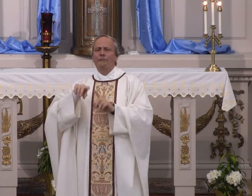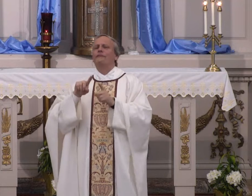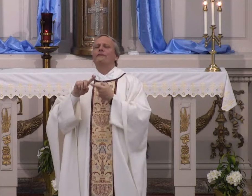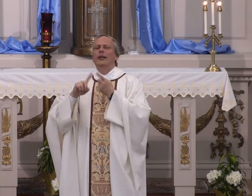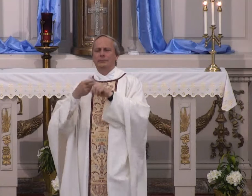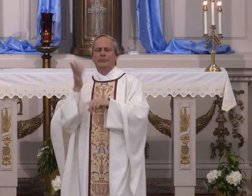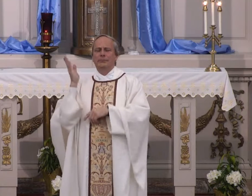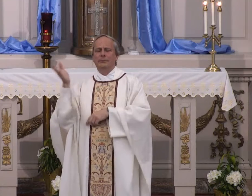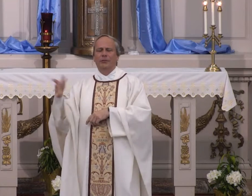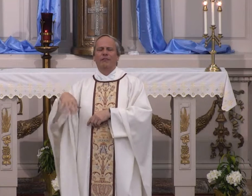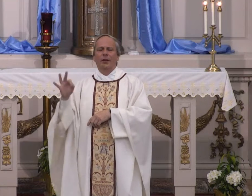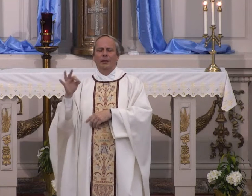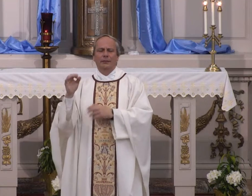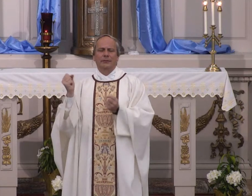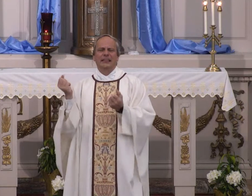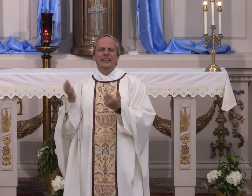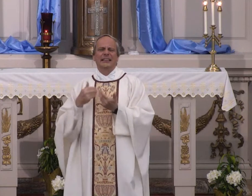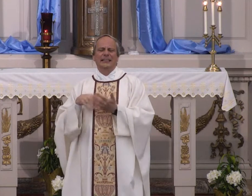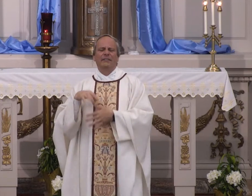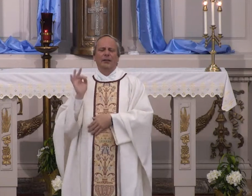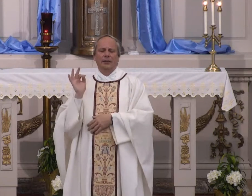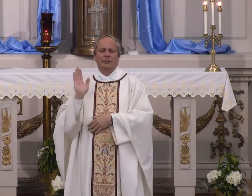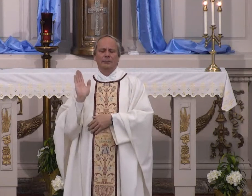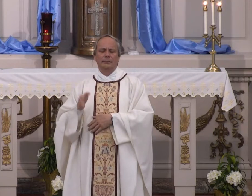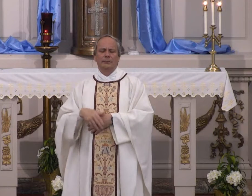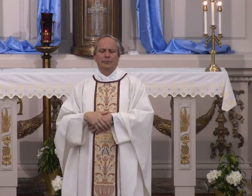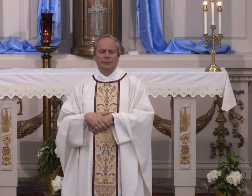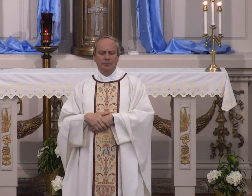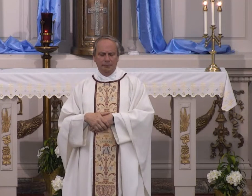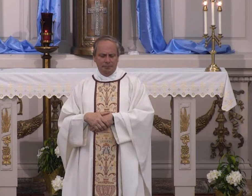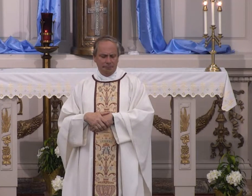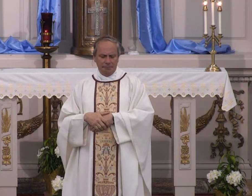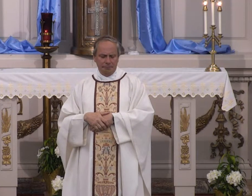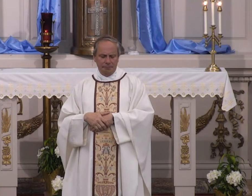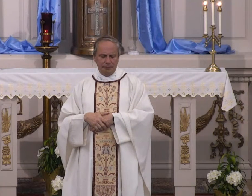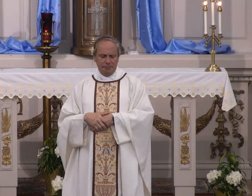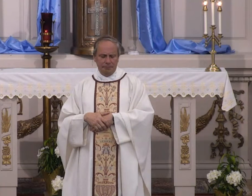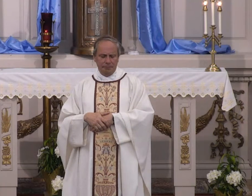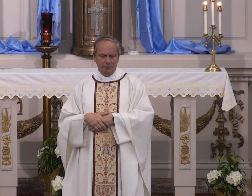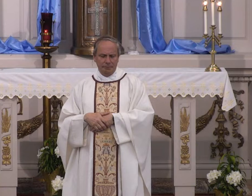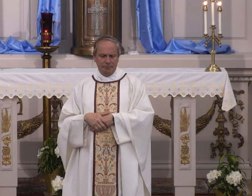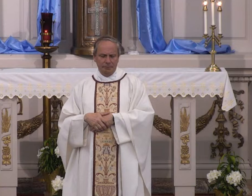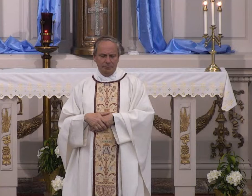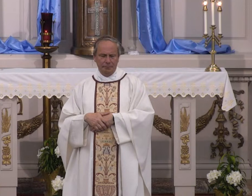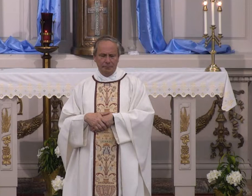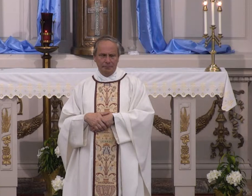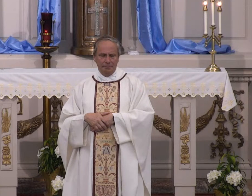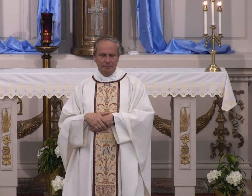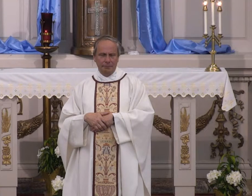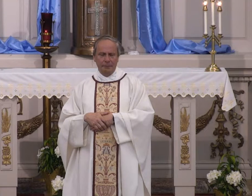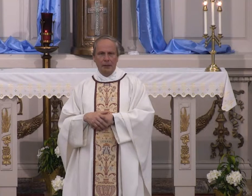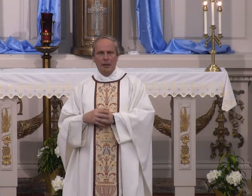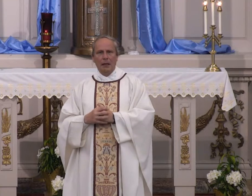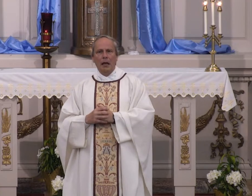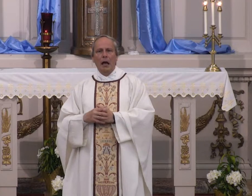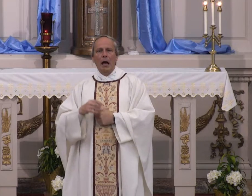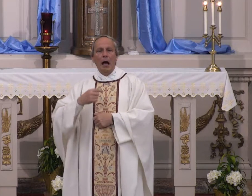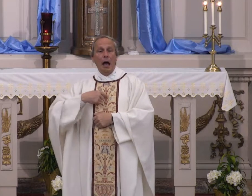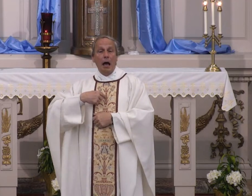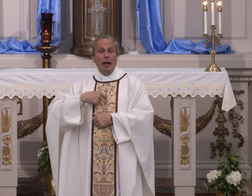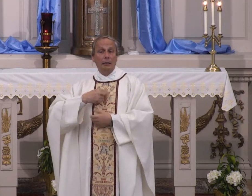if you are unable to find even a short biography about him, ask a friend and they will help you.